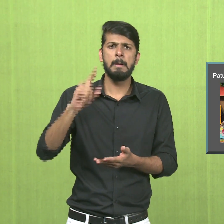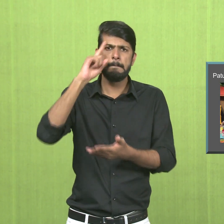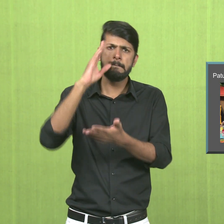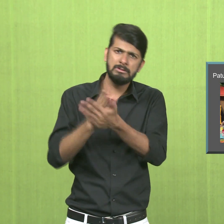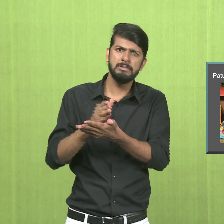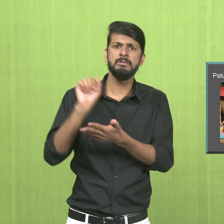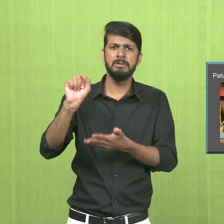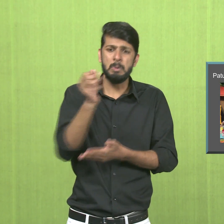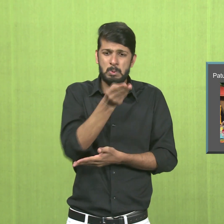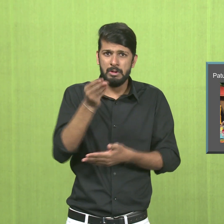In West Bengal,